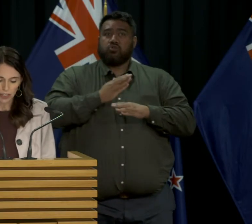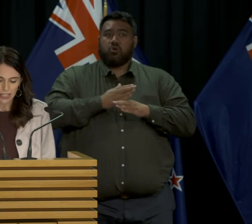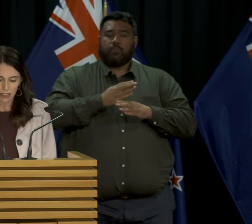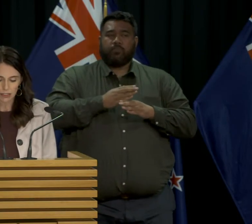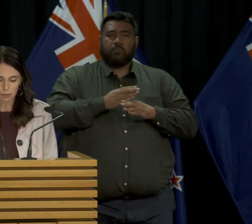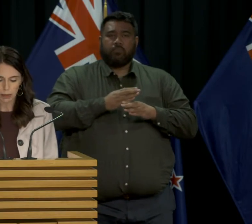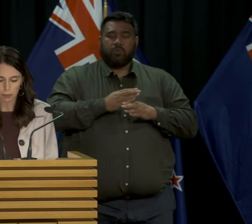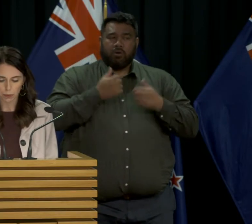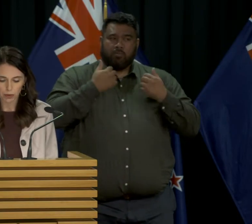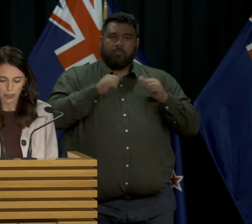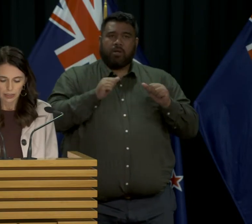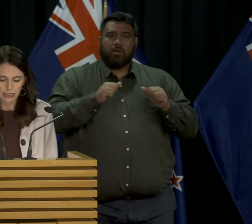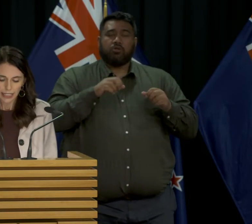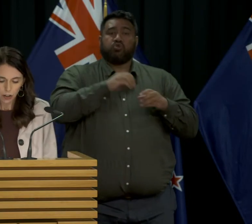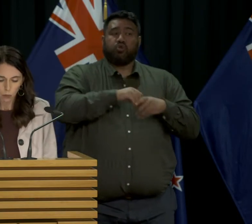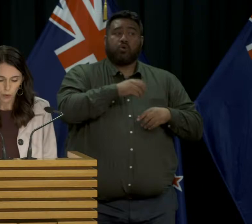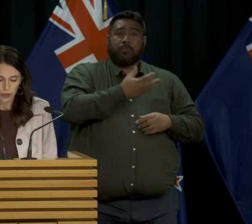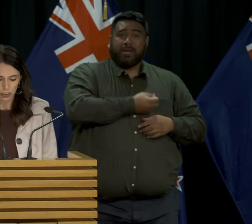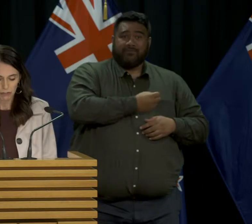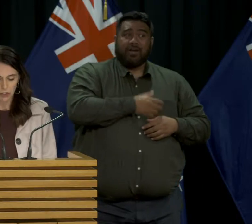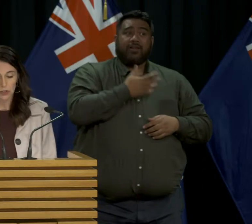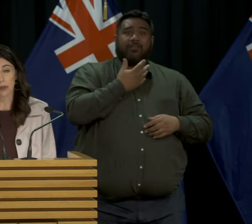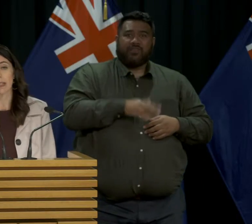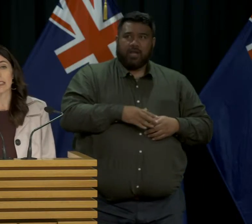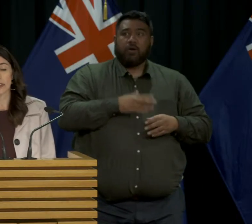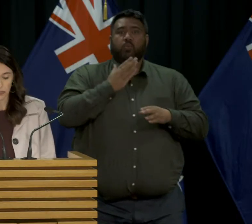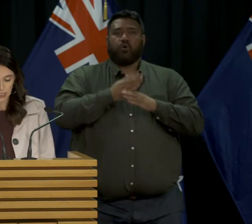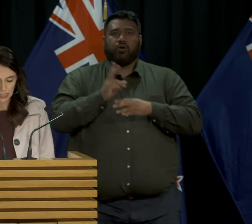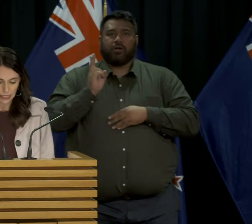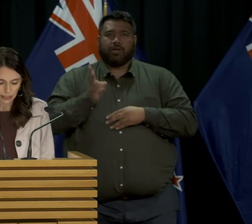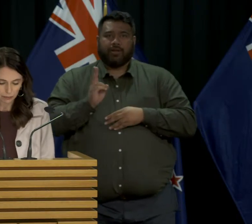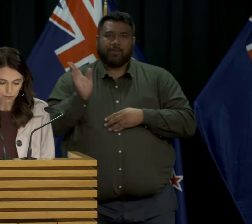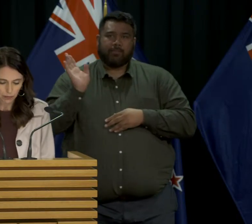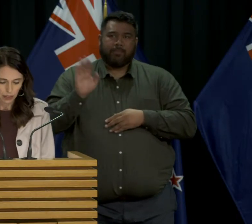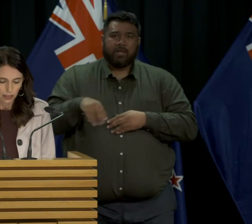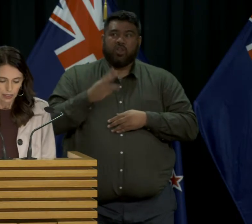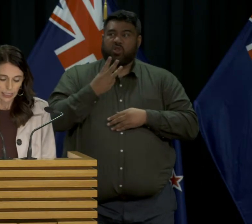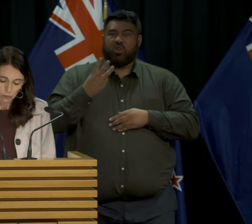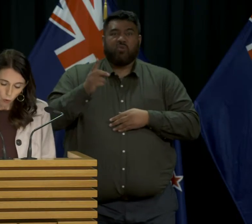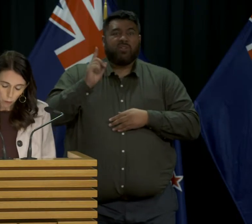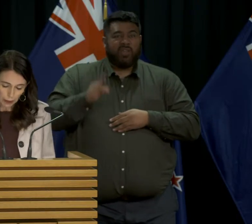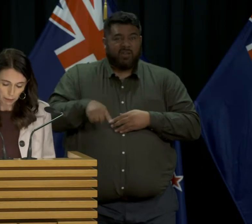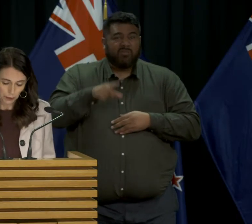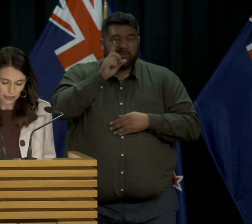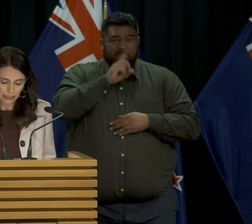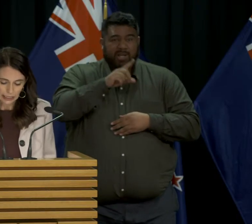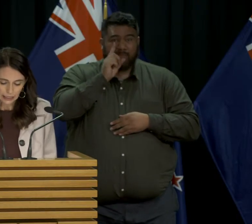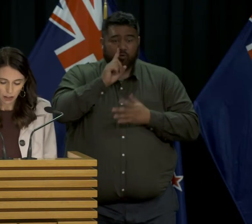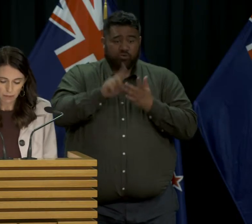33,000 people taking on work in the first 3 months of this year. That's more people than at any time